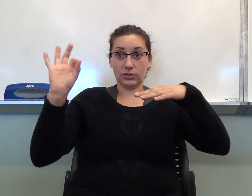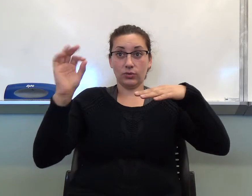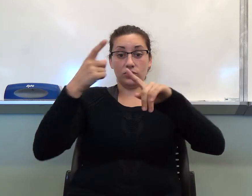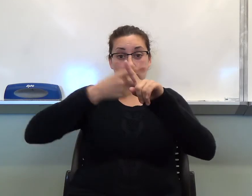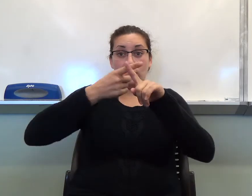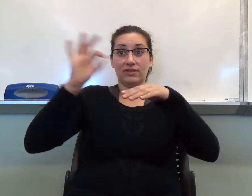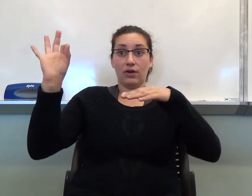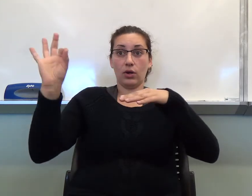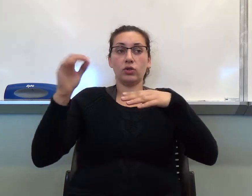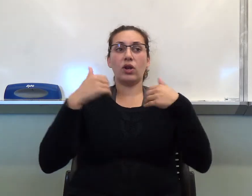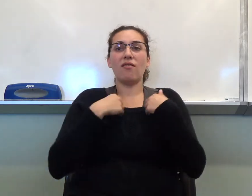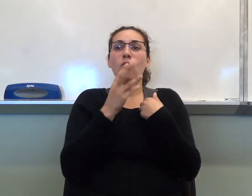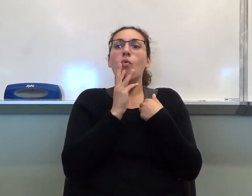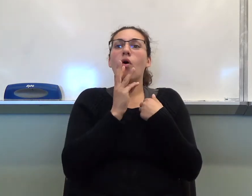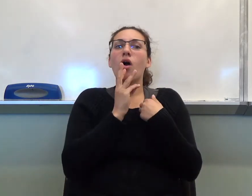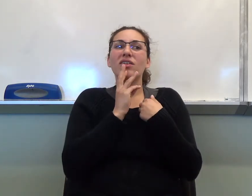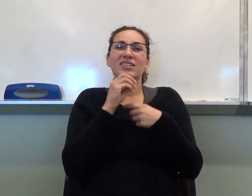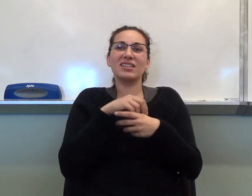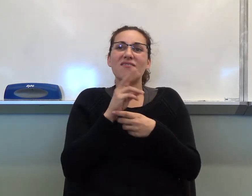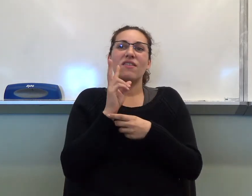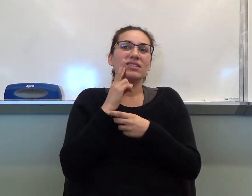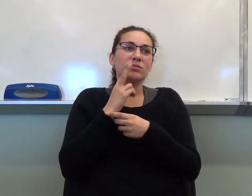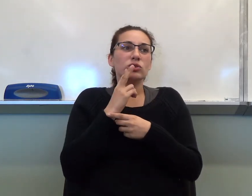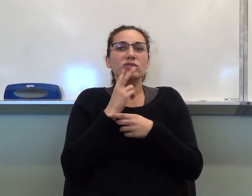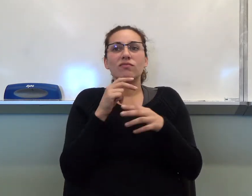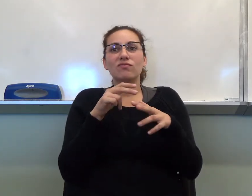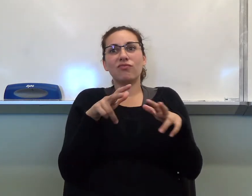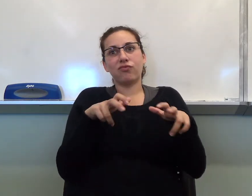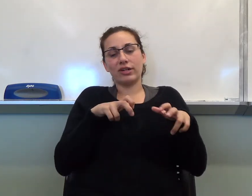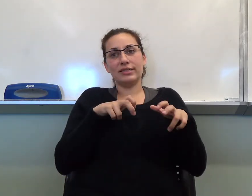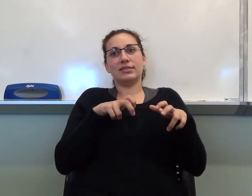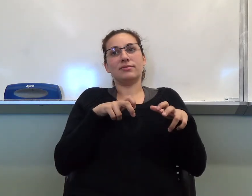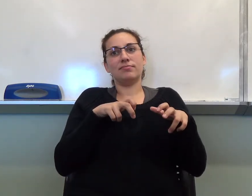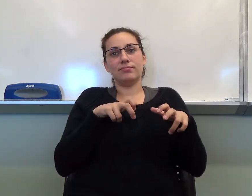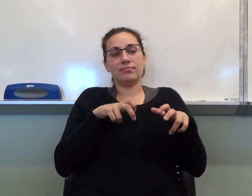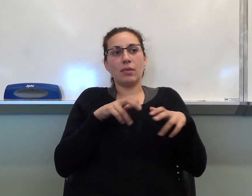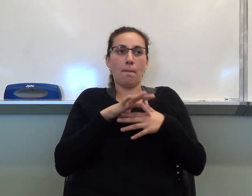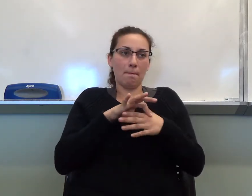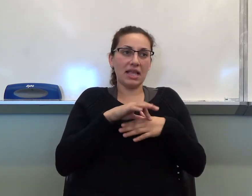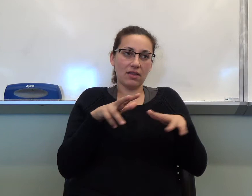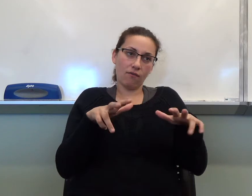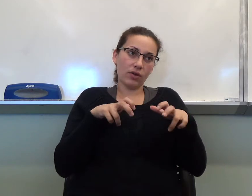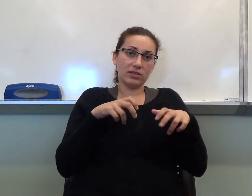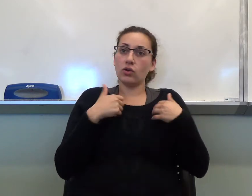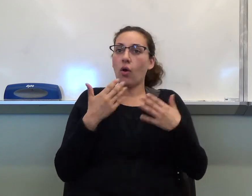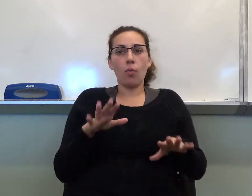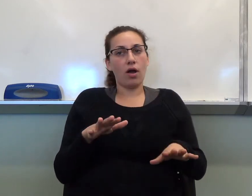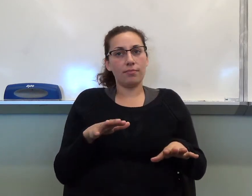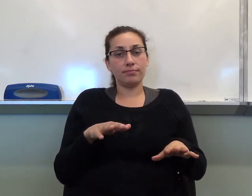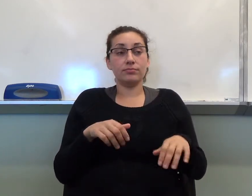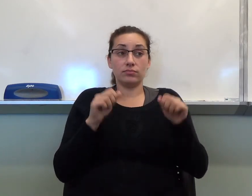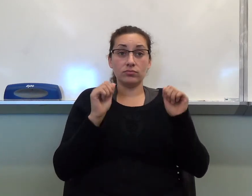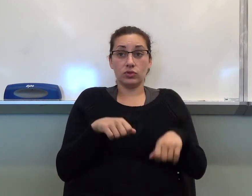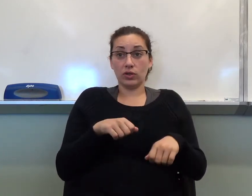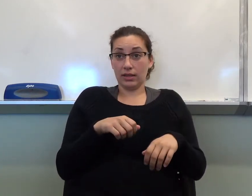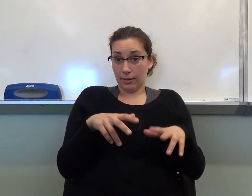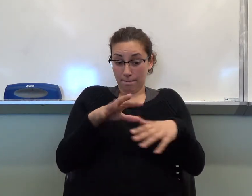have the water in the vegetables and the meats and so forth freezing, which you don't want to do. Now, you can freeze meat and vegetables, some of them